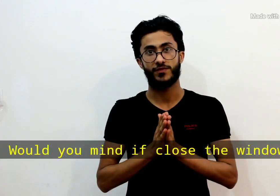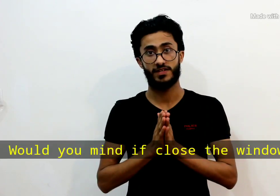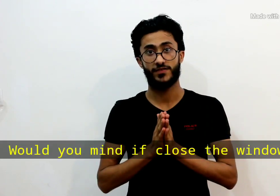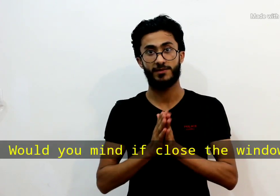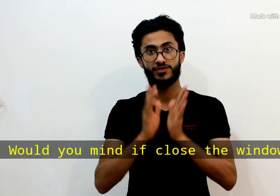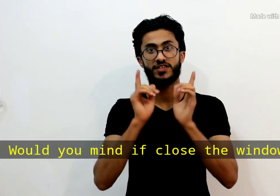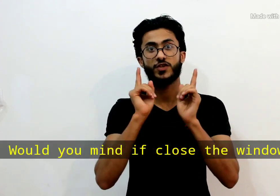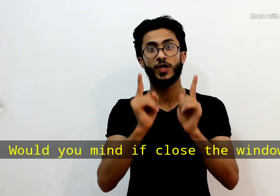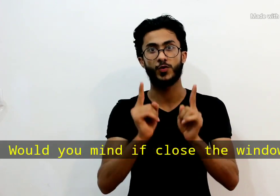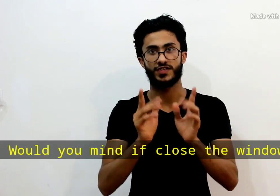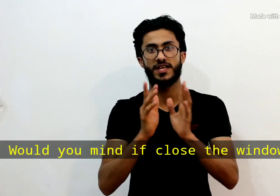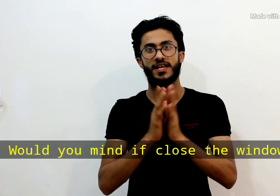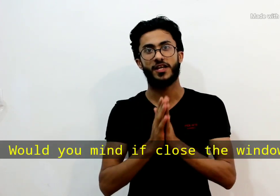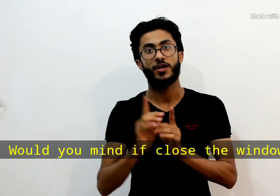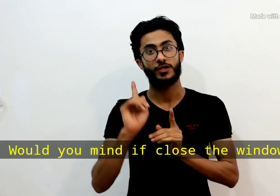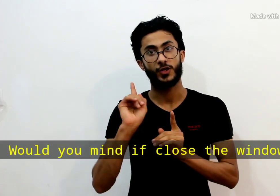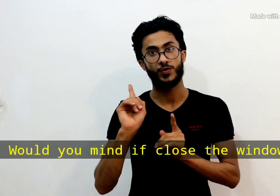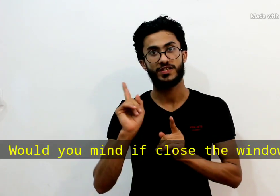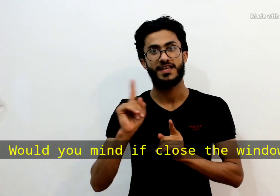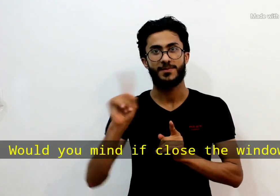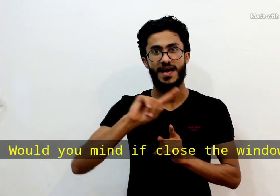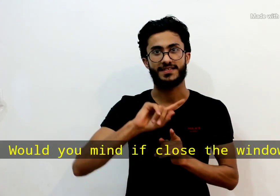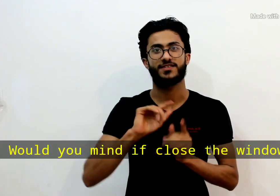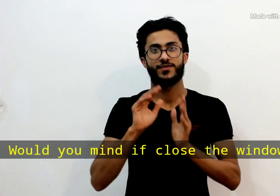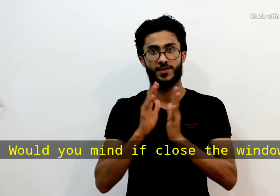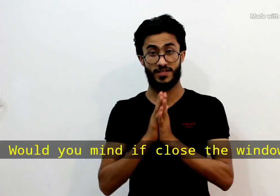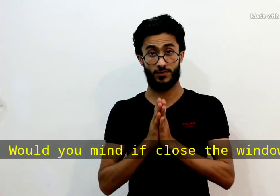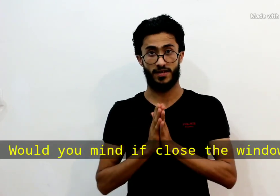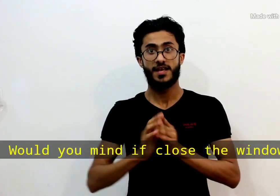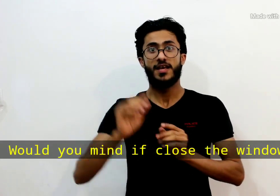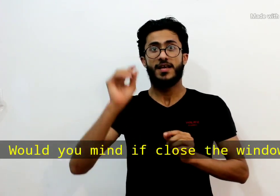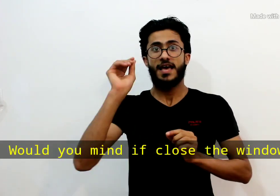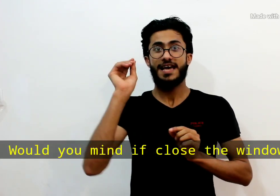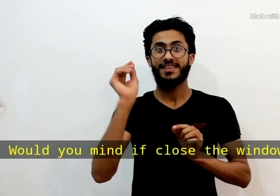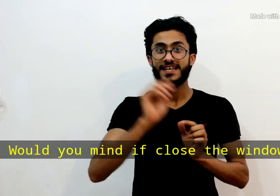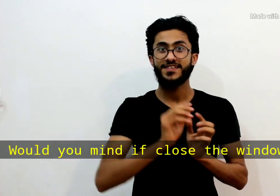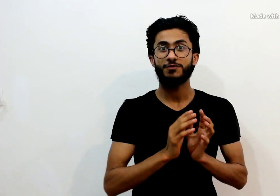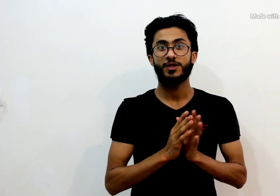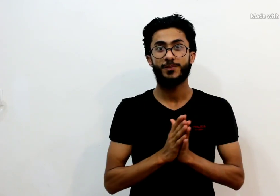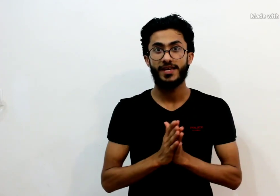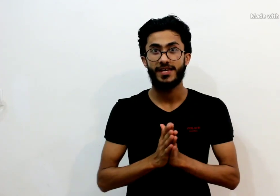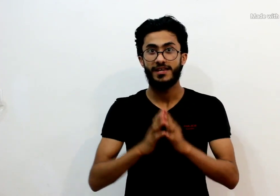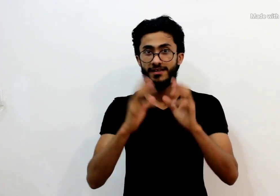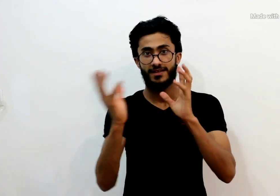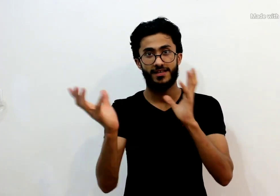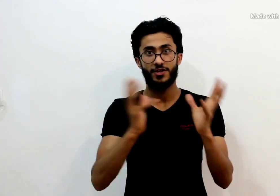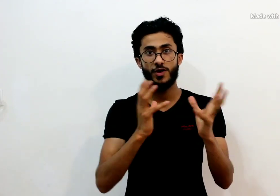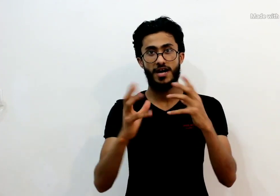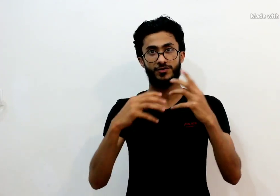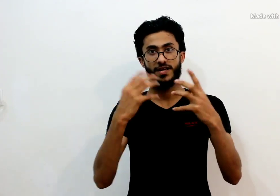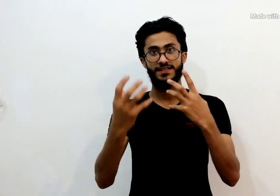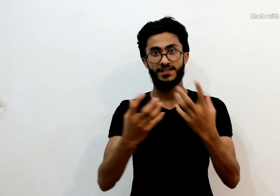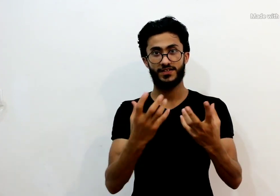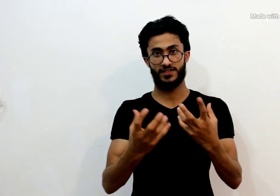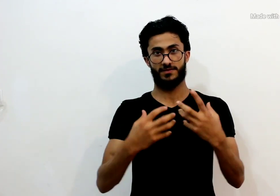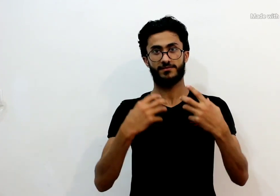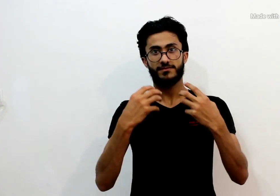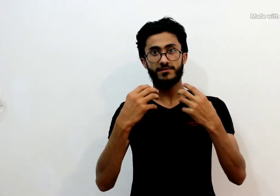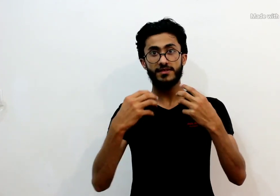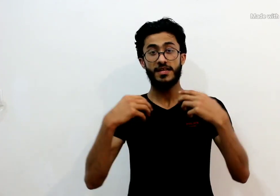the verb, which is close, not close the past, the past one. And the answer will be, you know how to answer this.